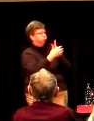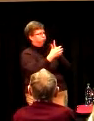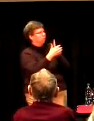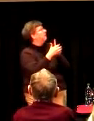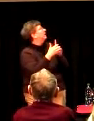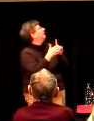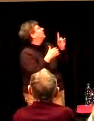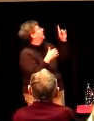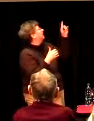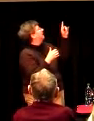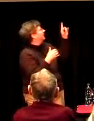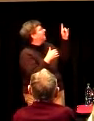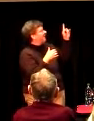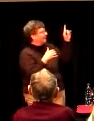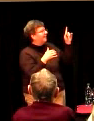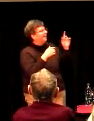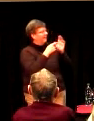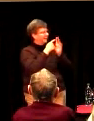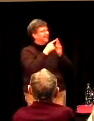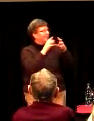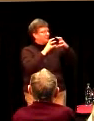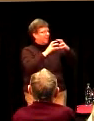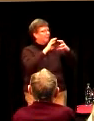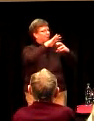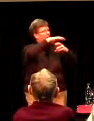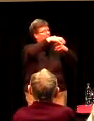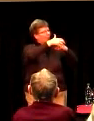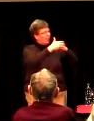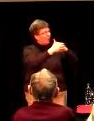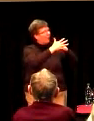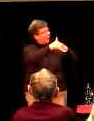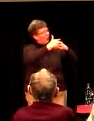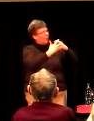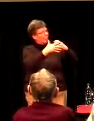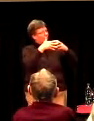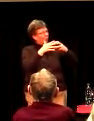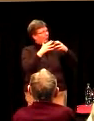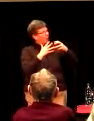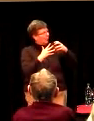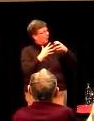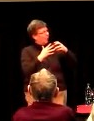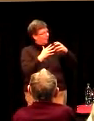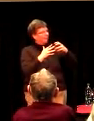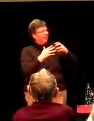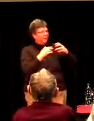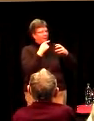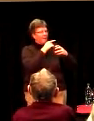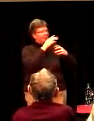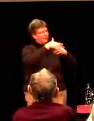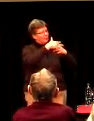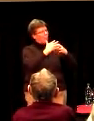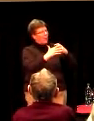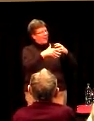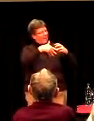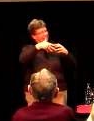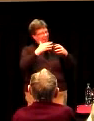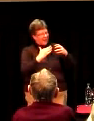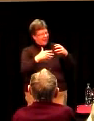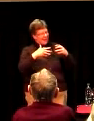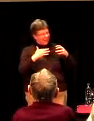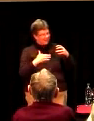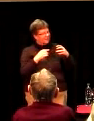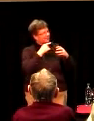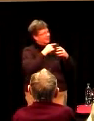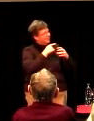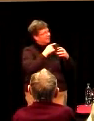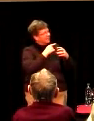times, it wiggles and it has these loops called Rossby waves that basically are these dips in the jet. And this